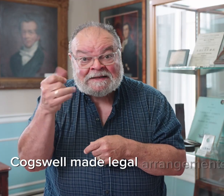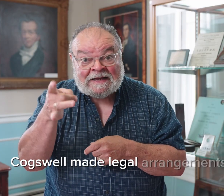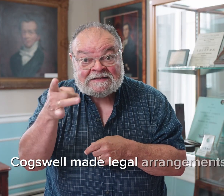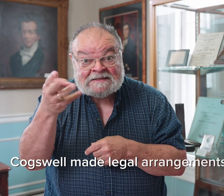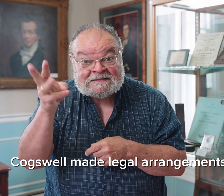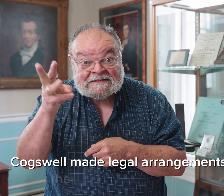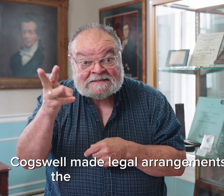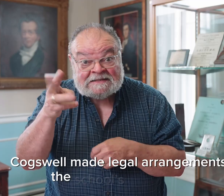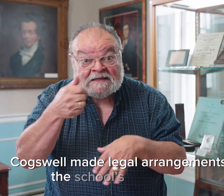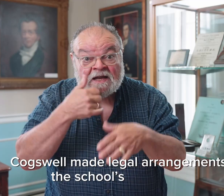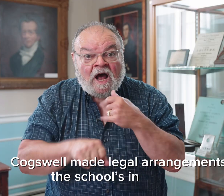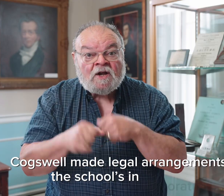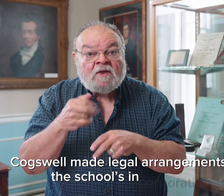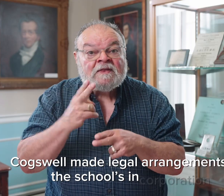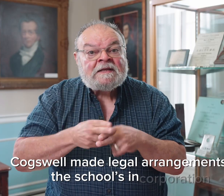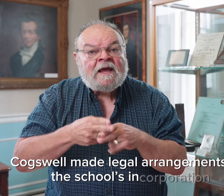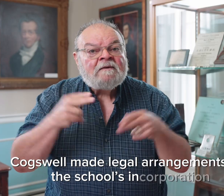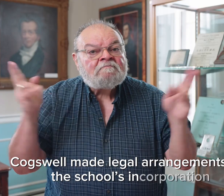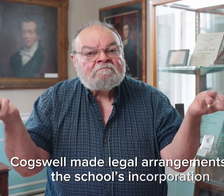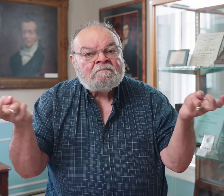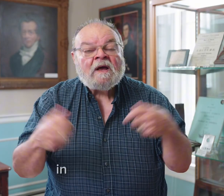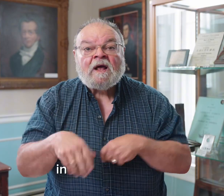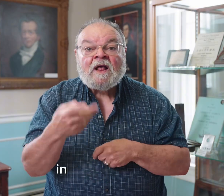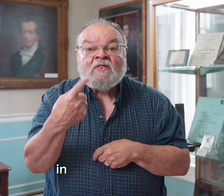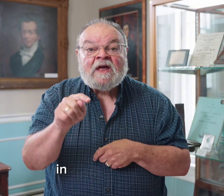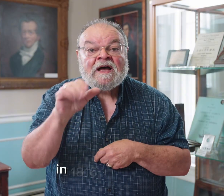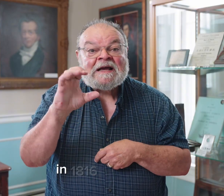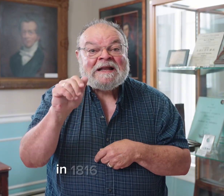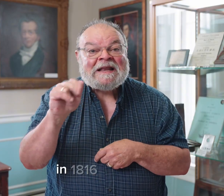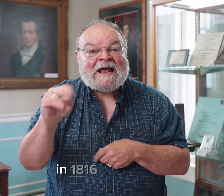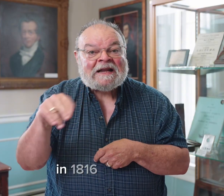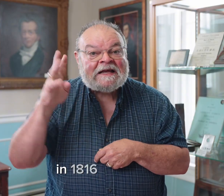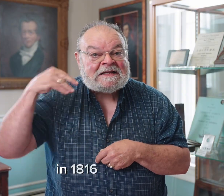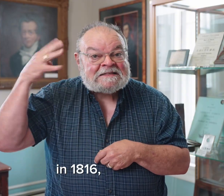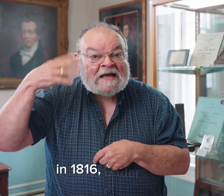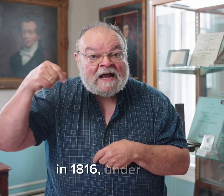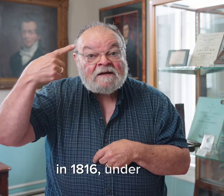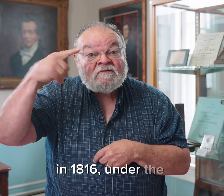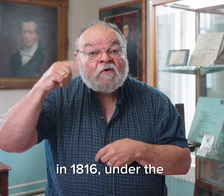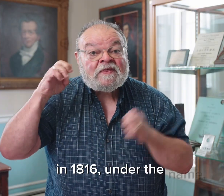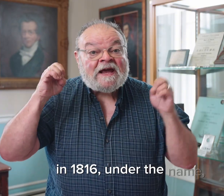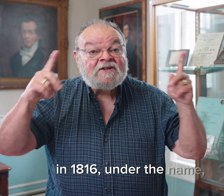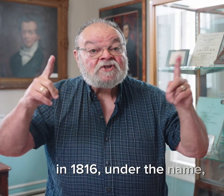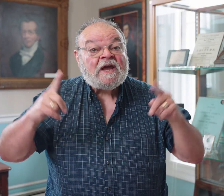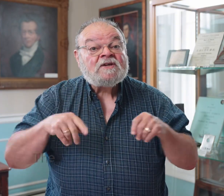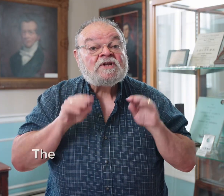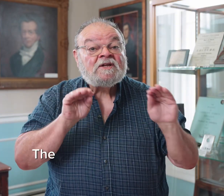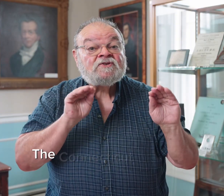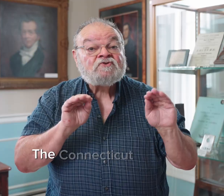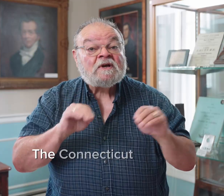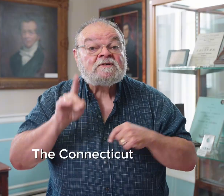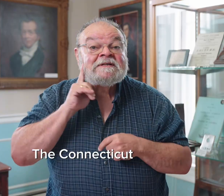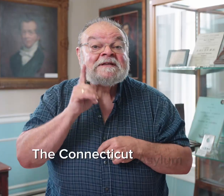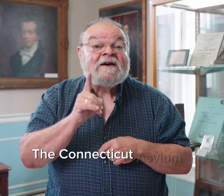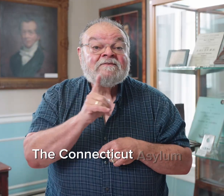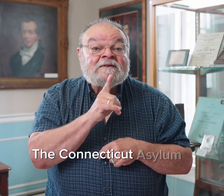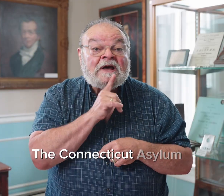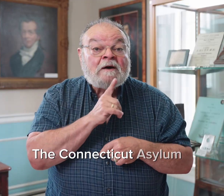arrangements for the school's incorporation in 1816 under the name the Connecticut Asylum for